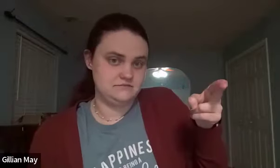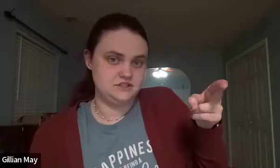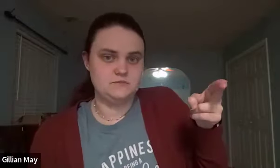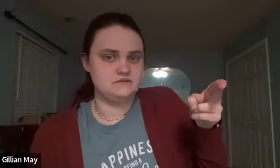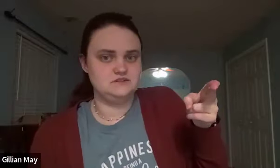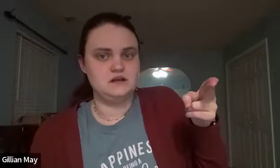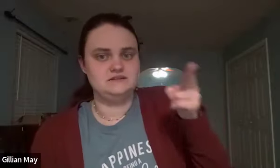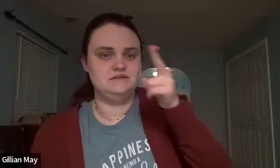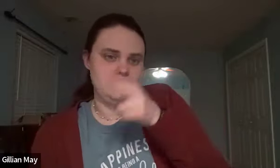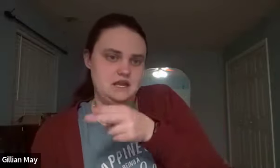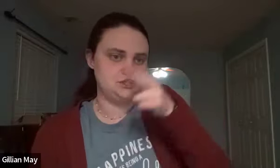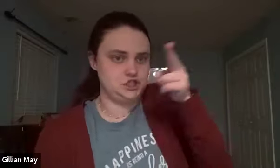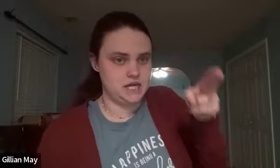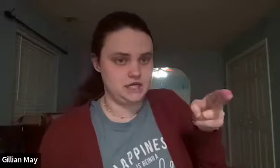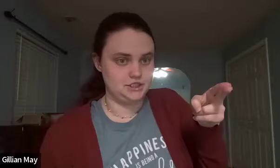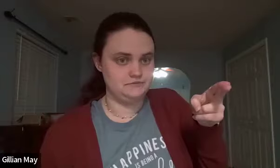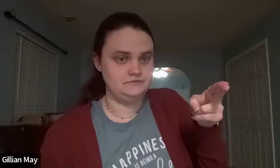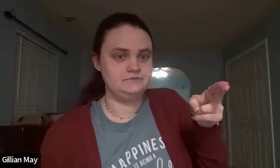So you just bounce it twice. H, H.